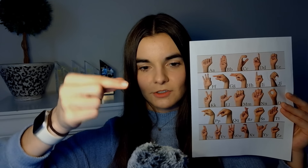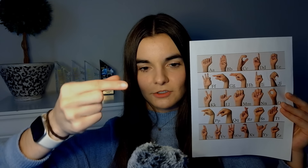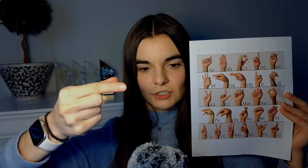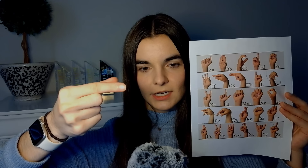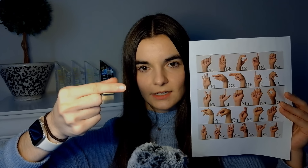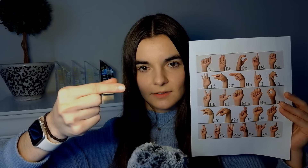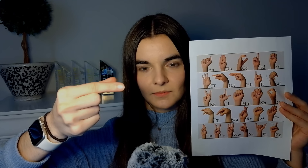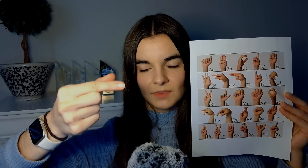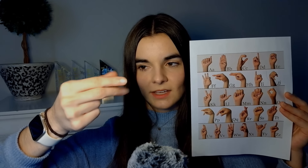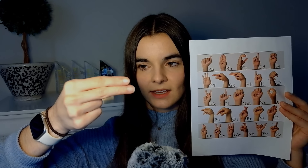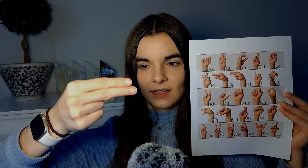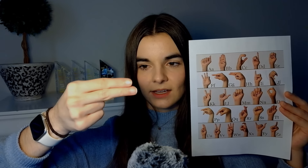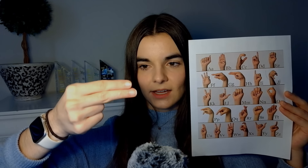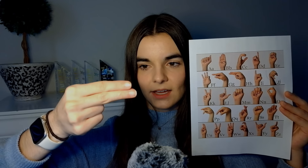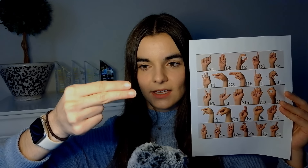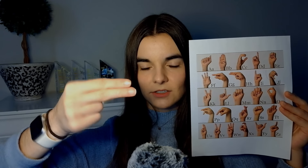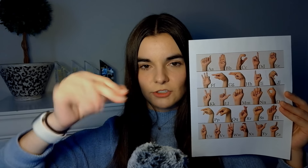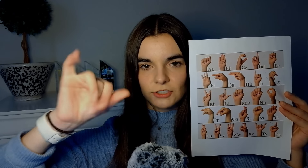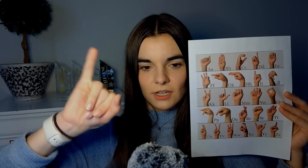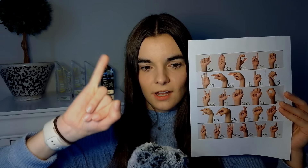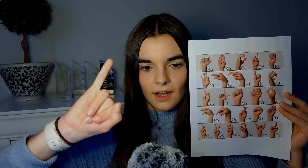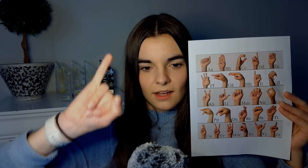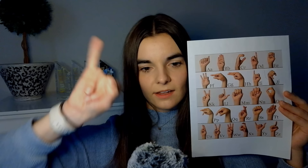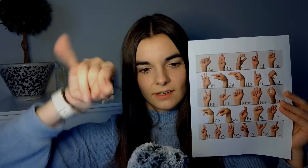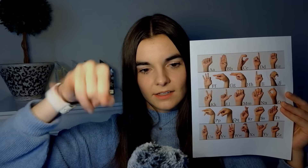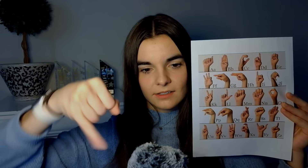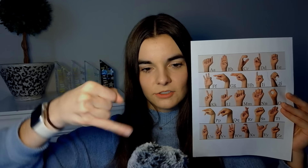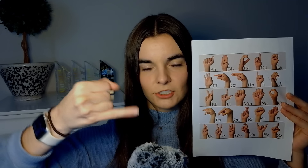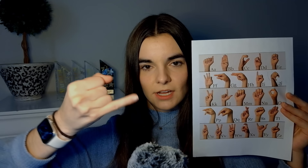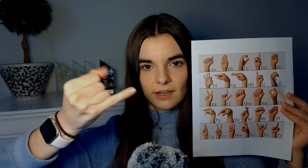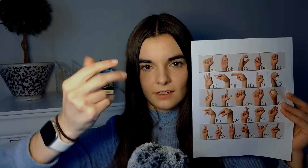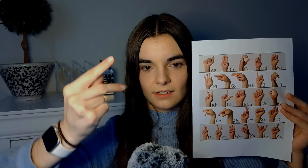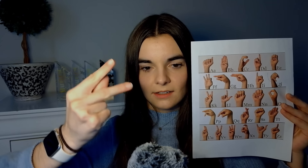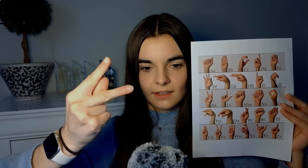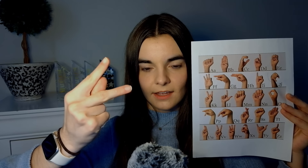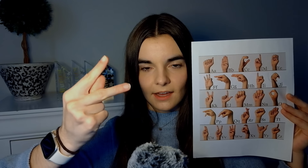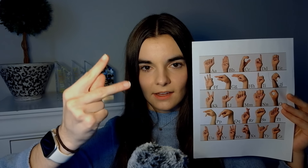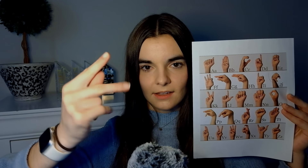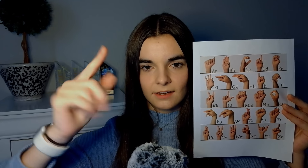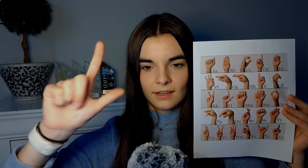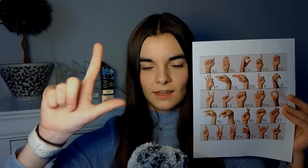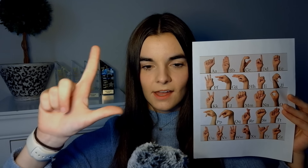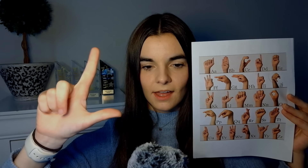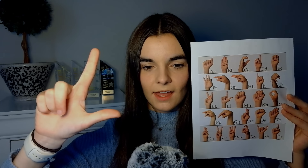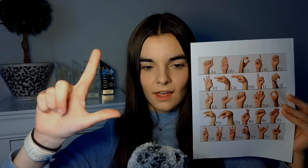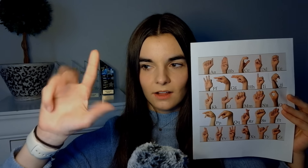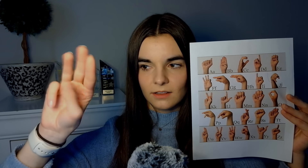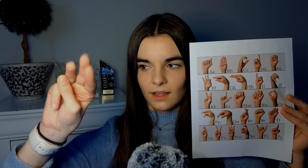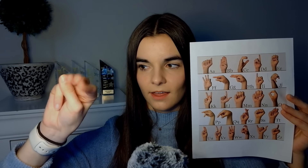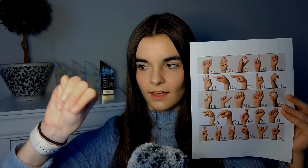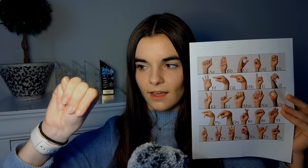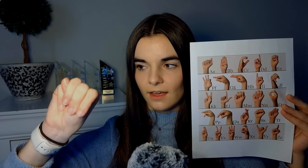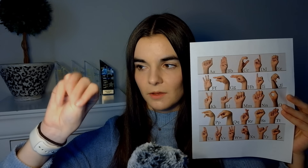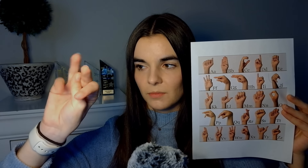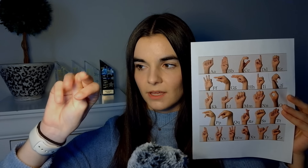G, H, I, J, K, L, M,